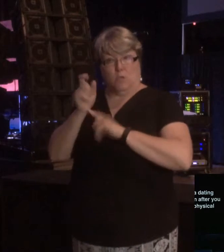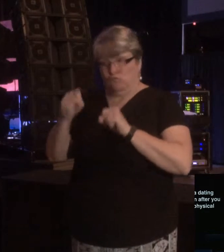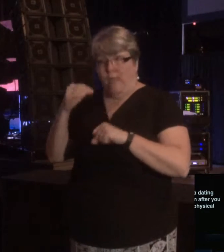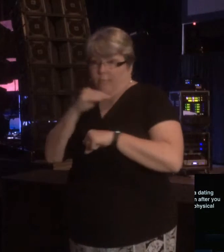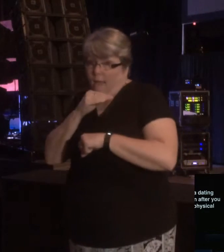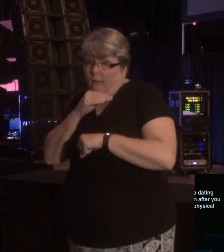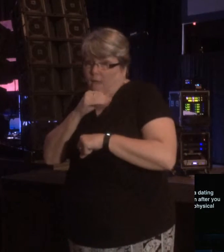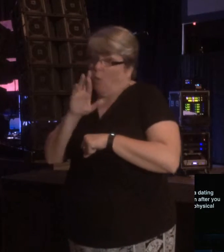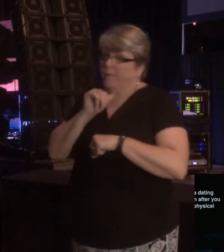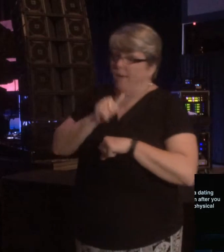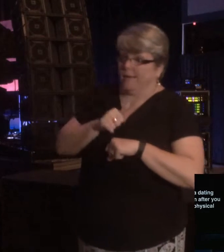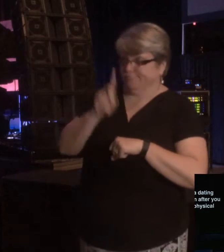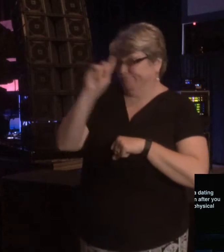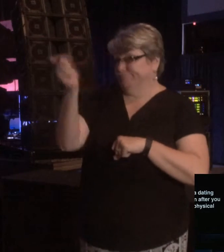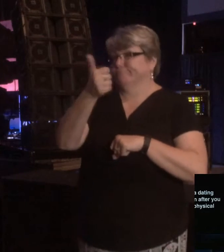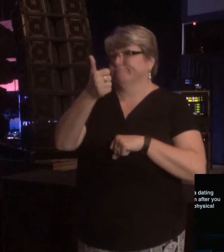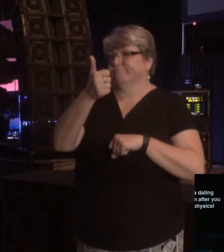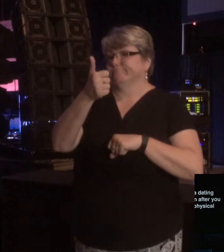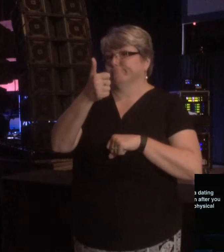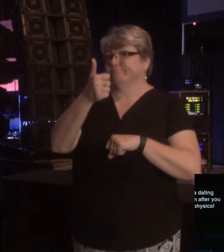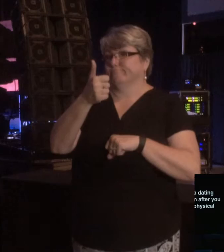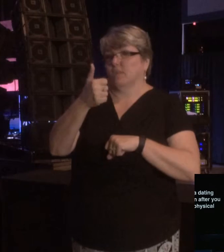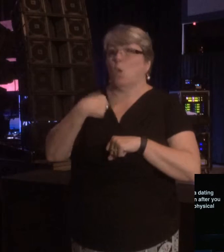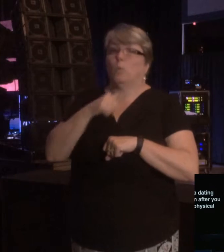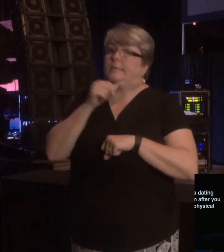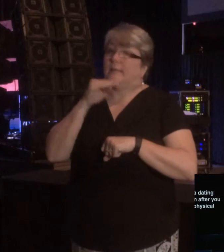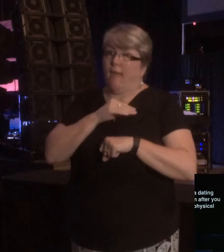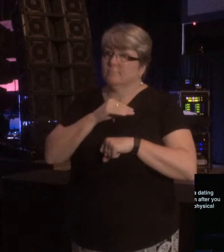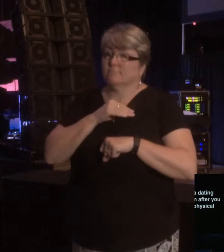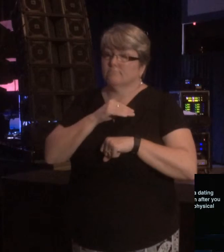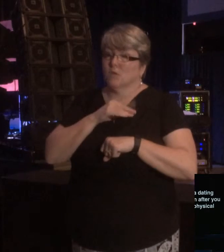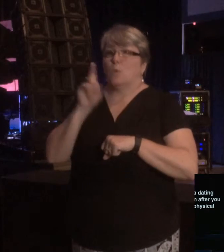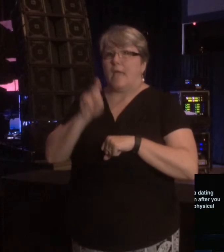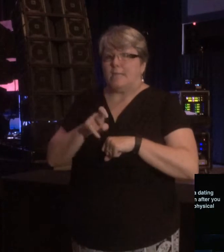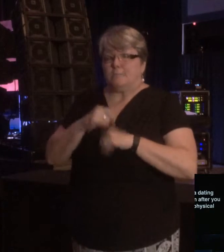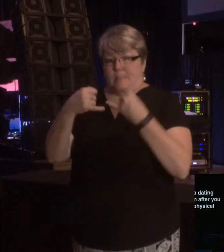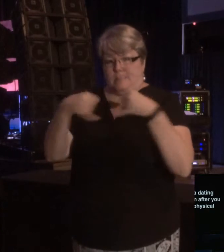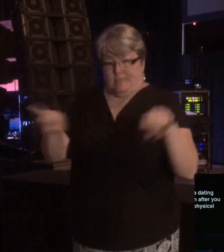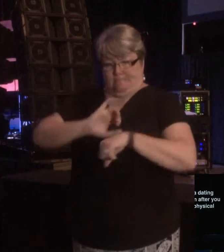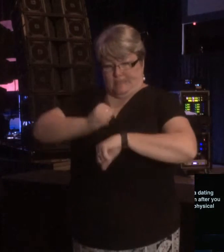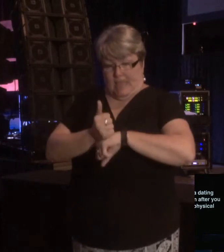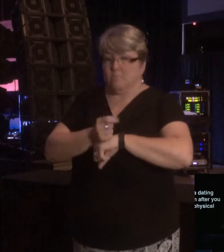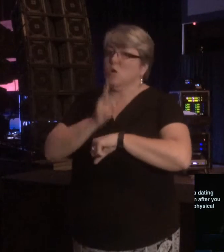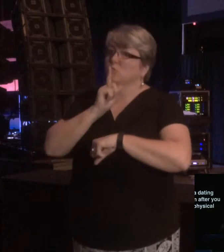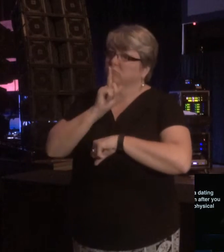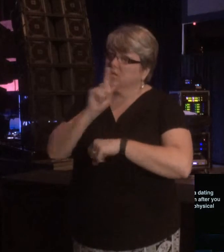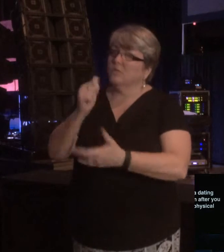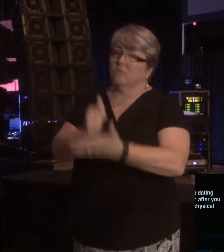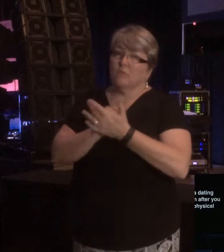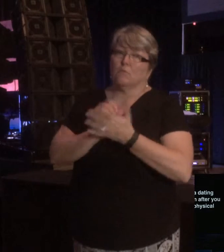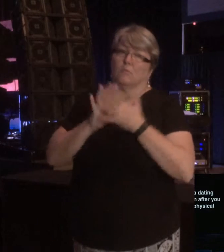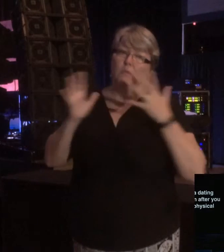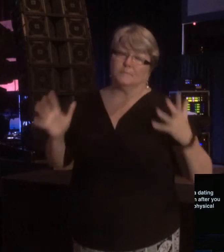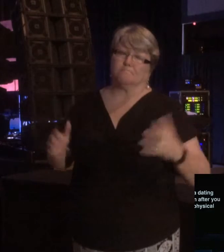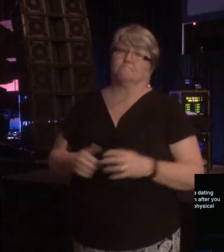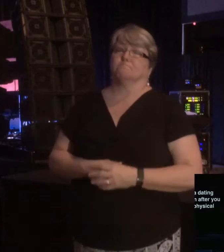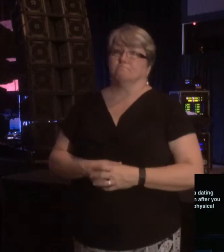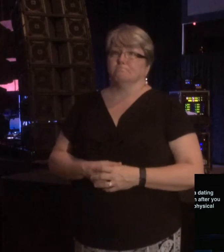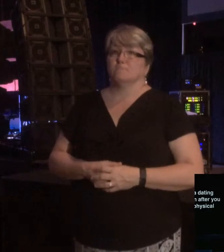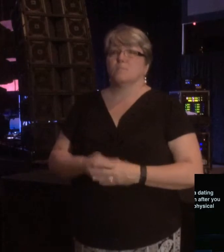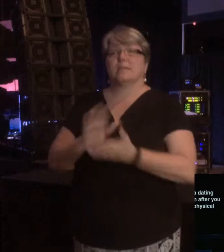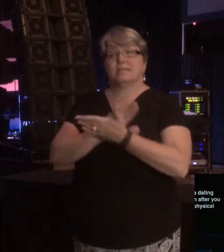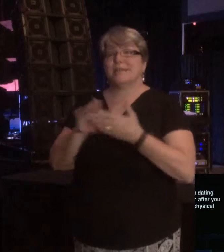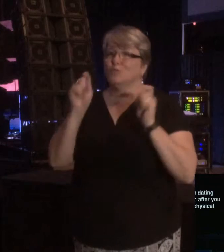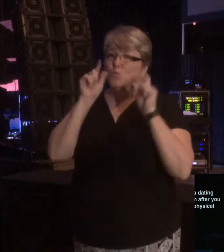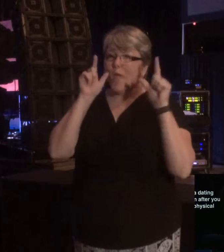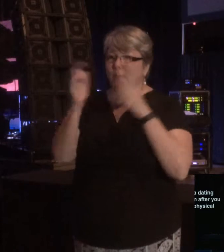him a list of things that you need to do if you ever want to get back together with me or anything like that. It was, and I had been that person previously. In our